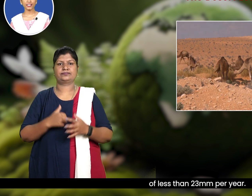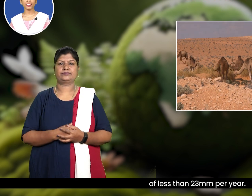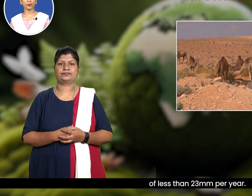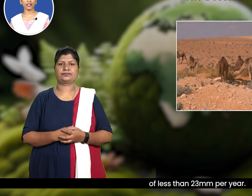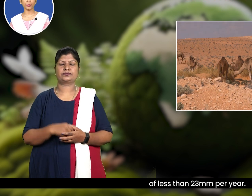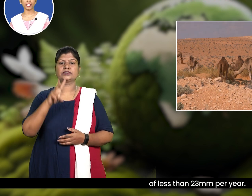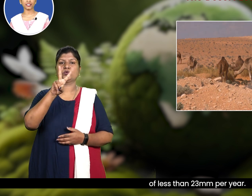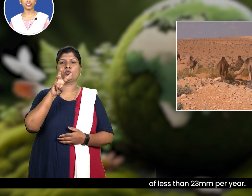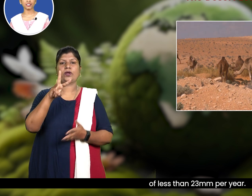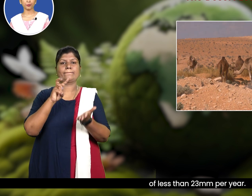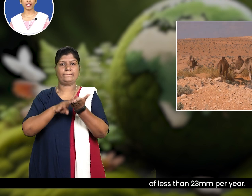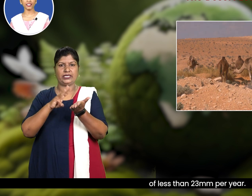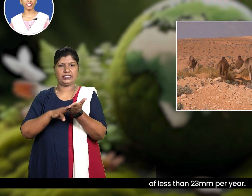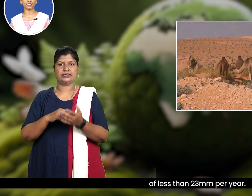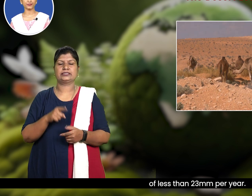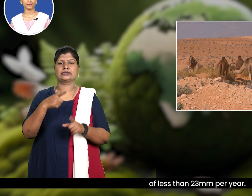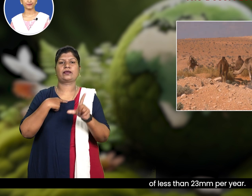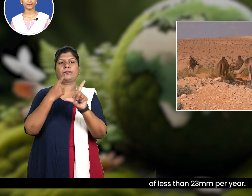23 millimeters per year.